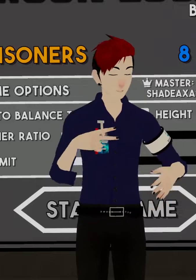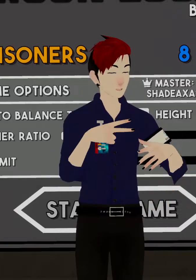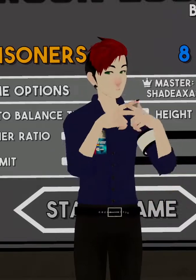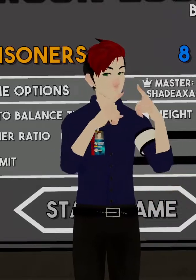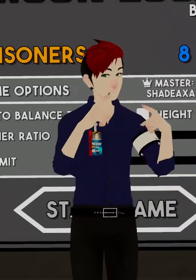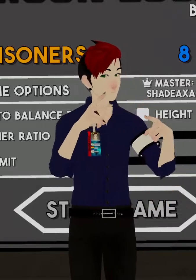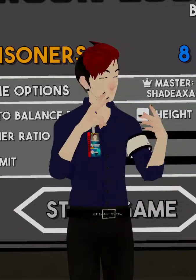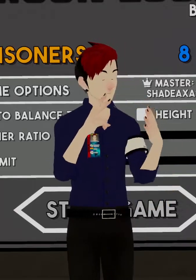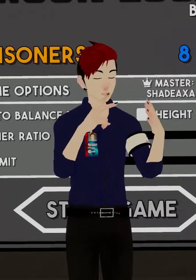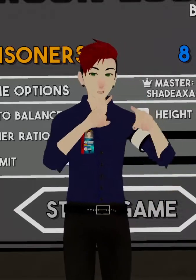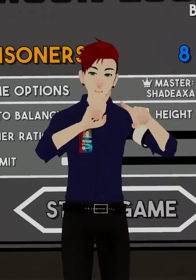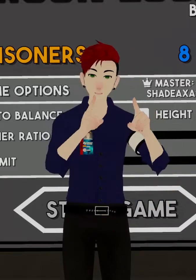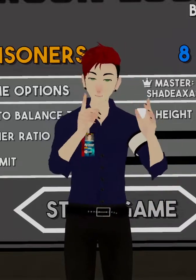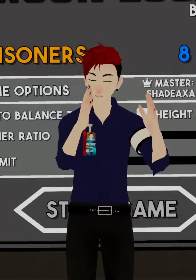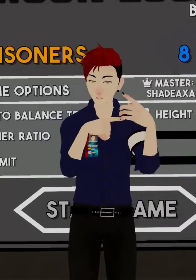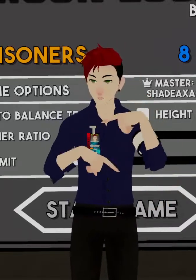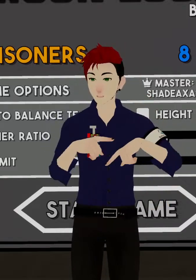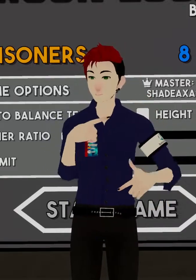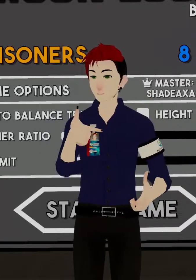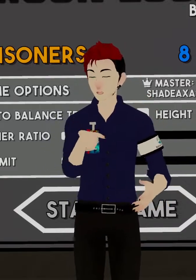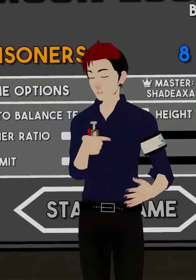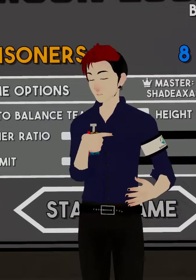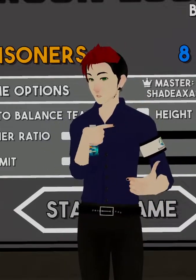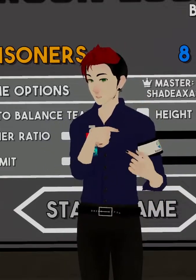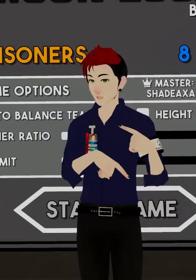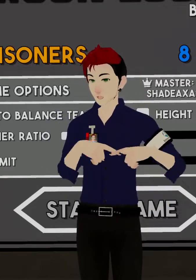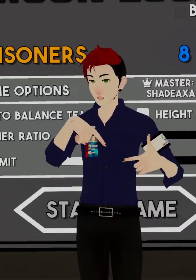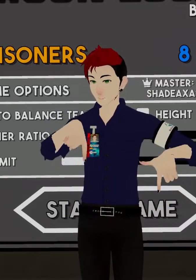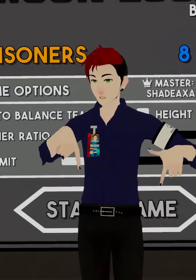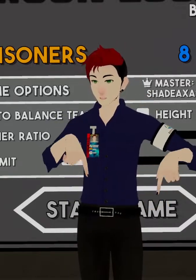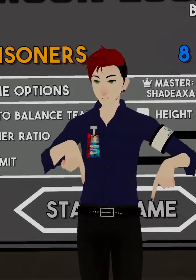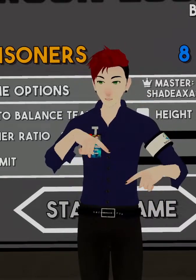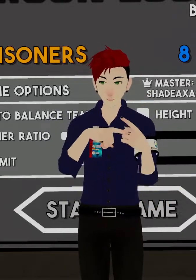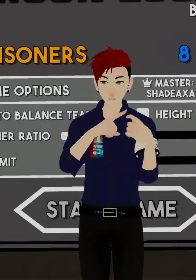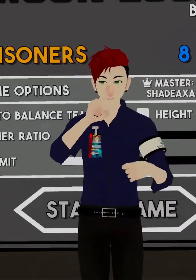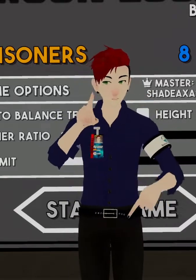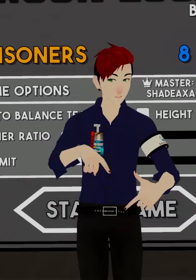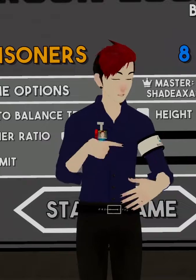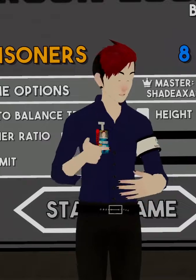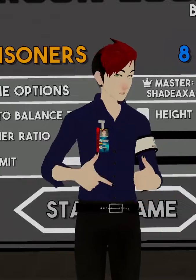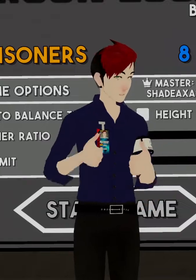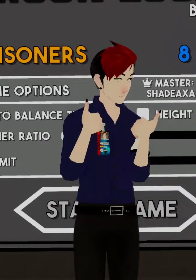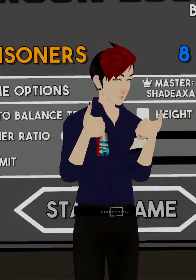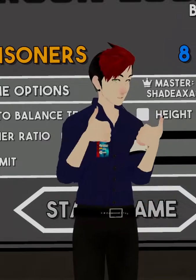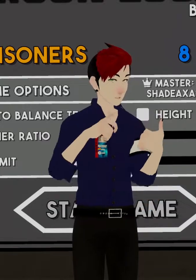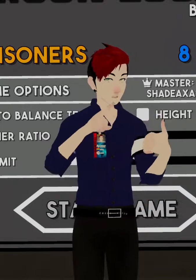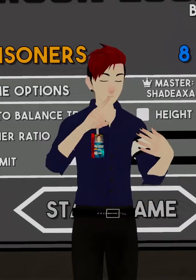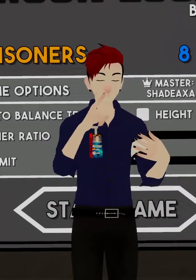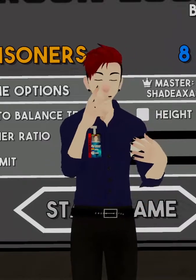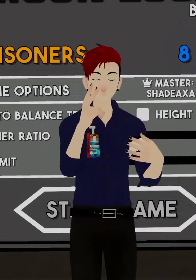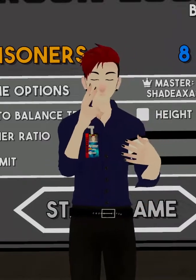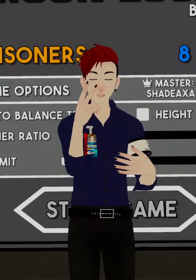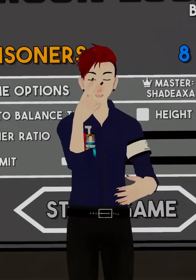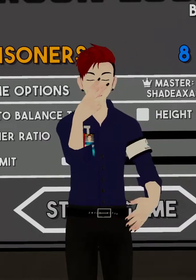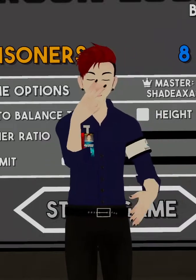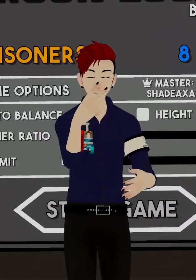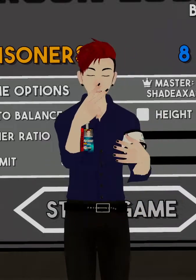cheat. But there's different ways to sign it. The way I sign it here in Texas, where I live, you take a